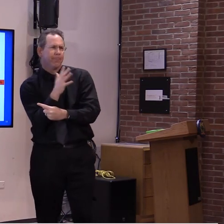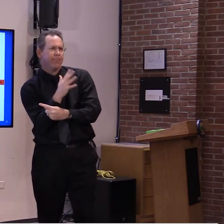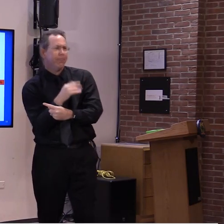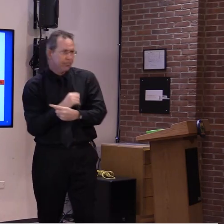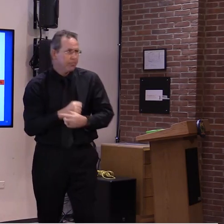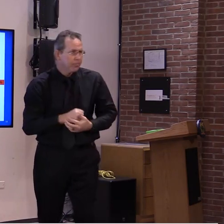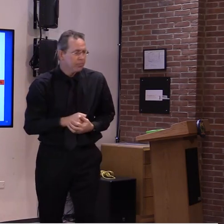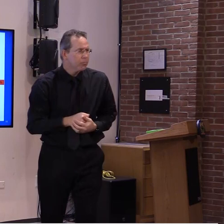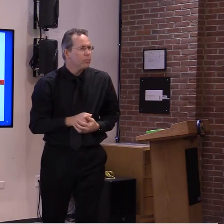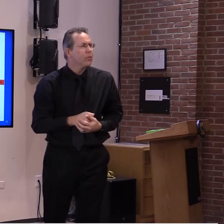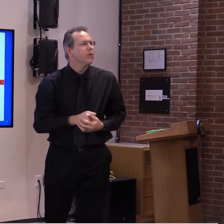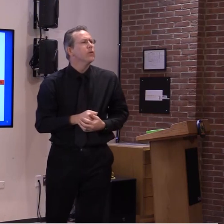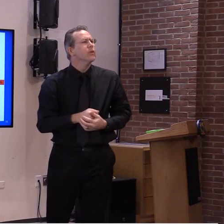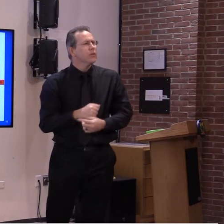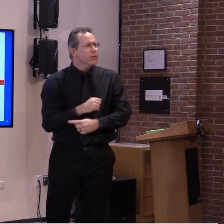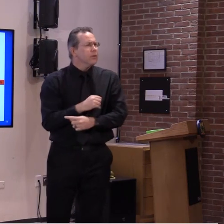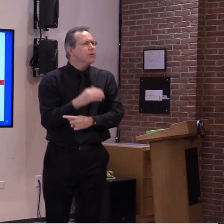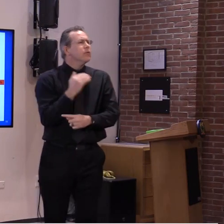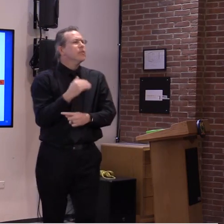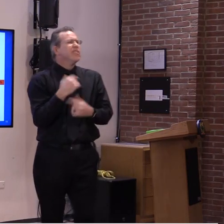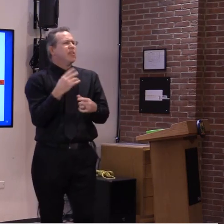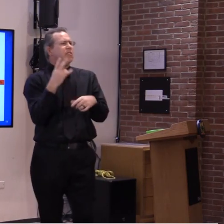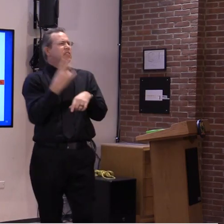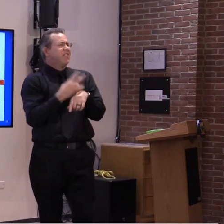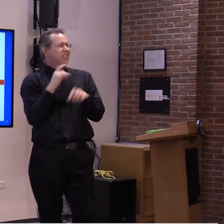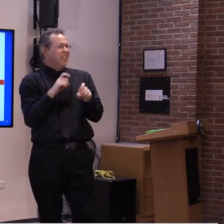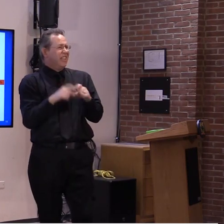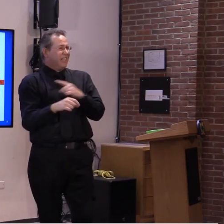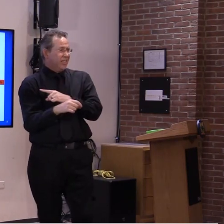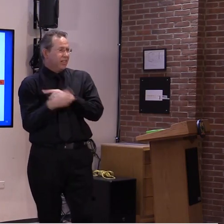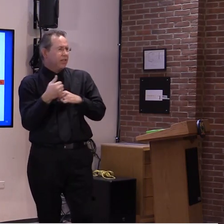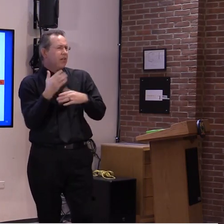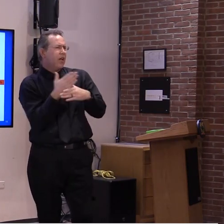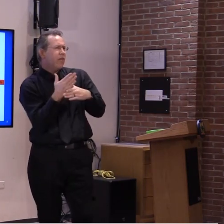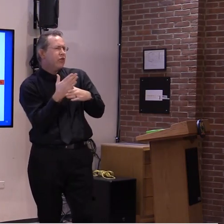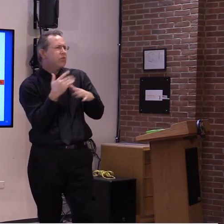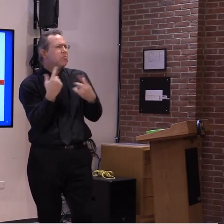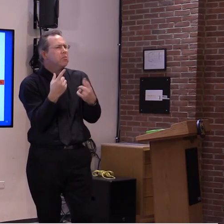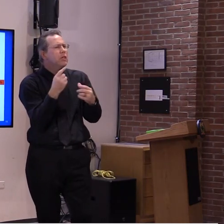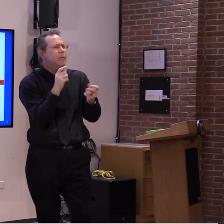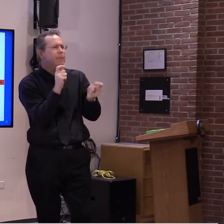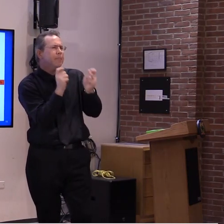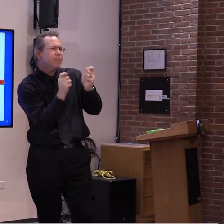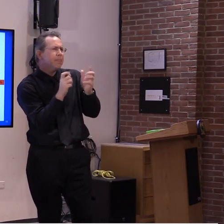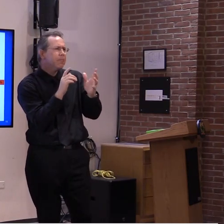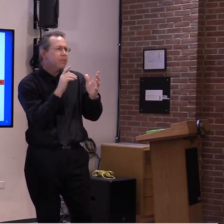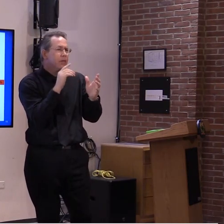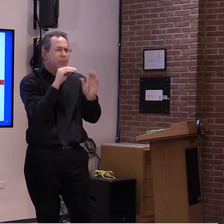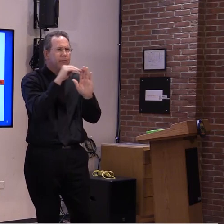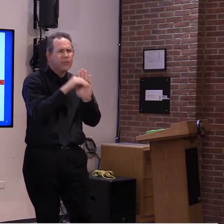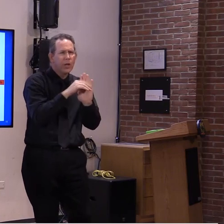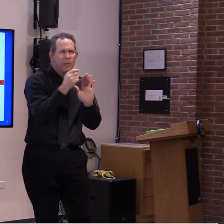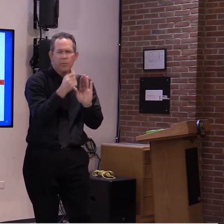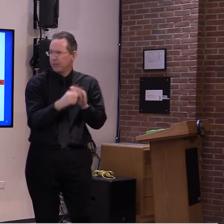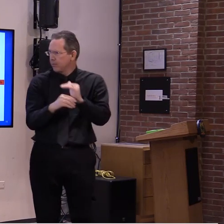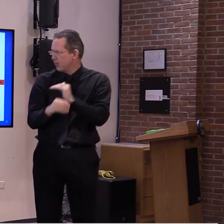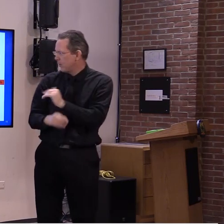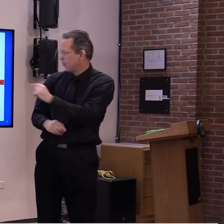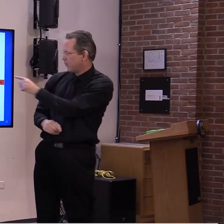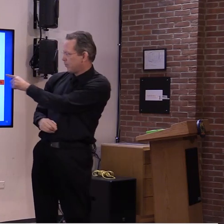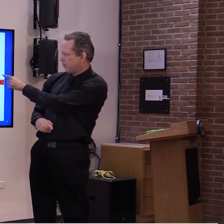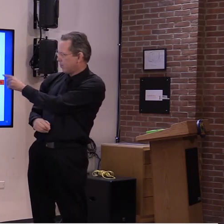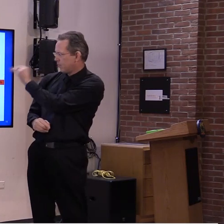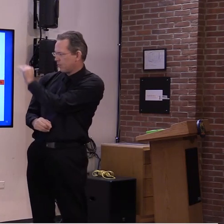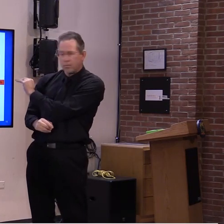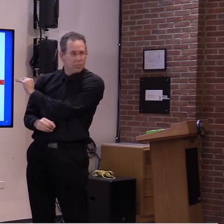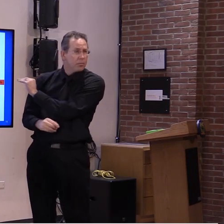not as significantly, and our positivity rate increase over the holiday period. However, our rate remains much lower than the region,